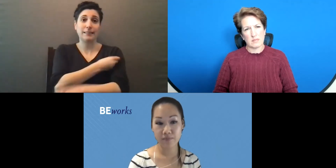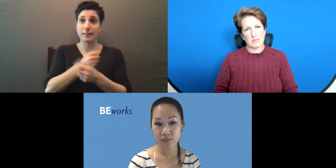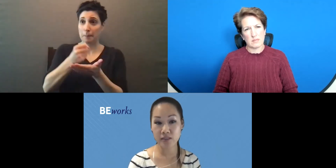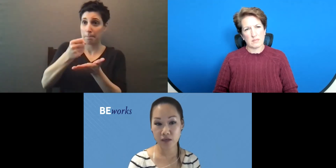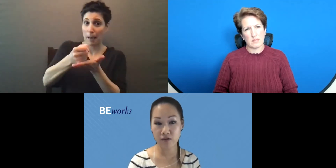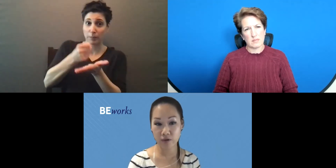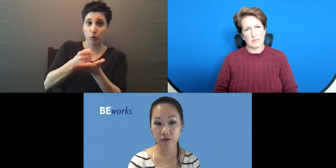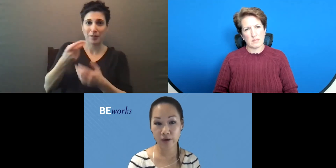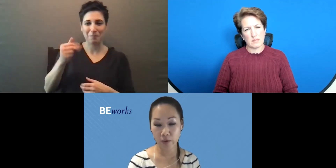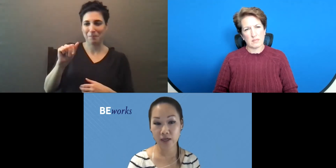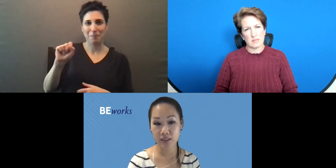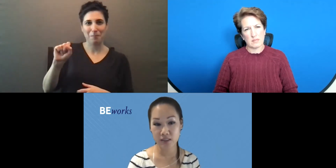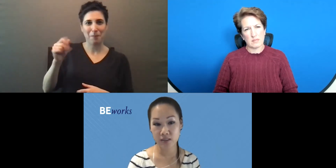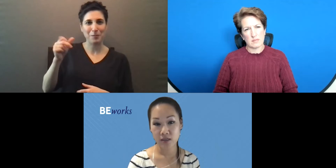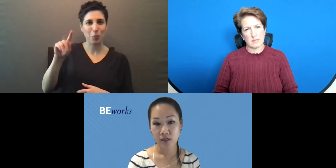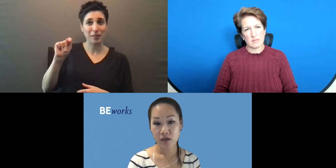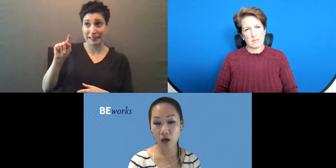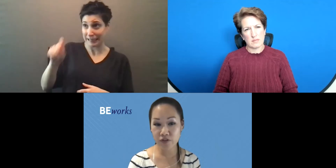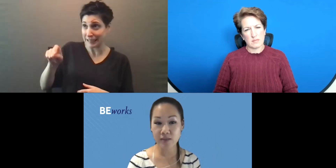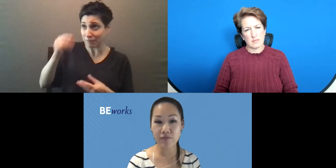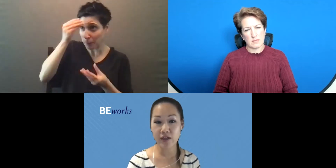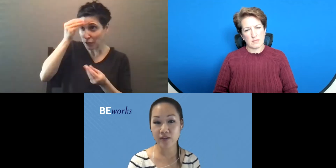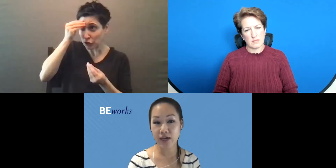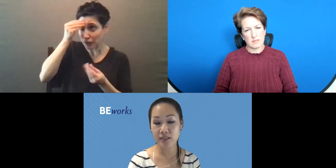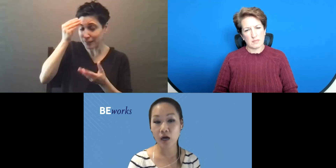Yep. That's another really great way, is to offer